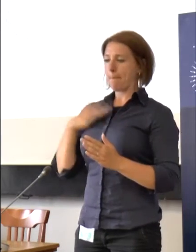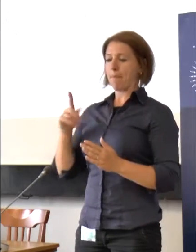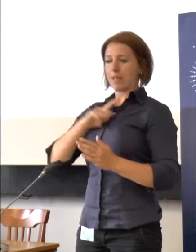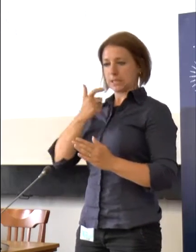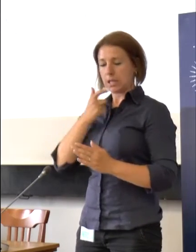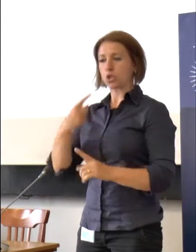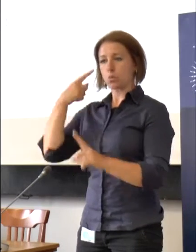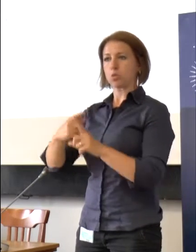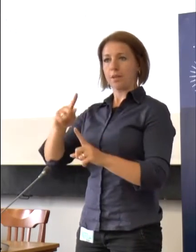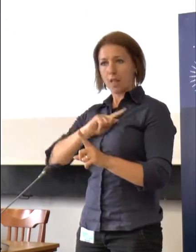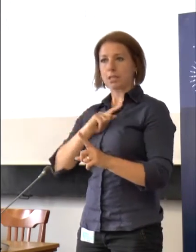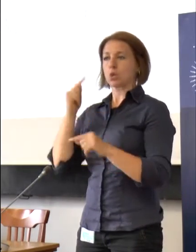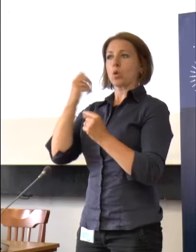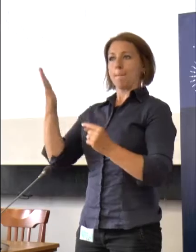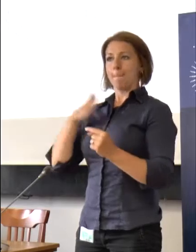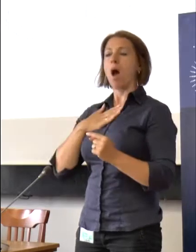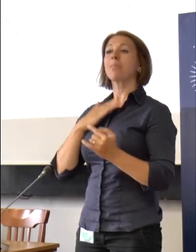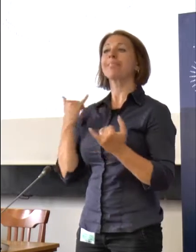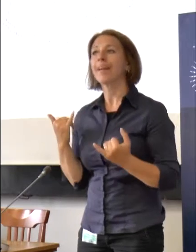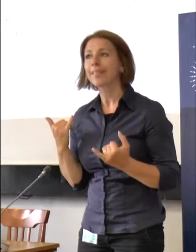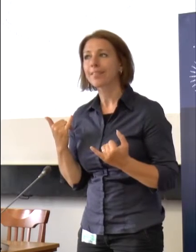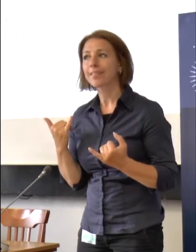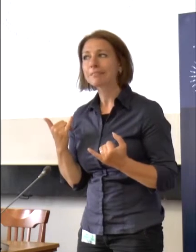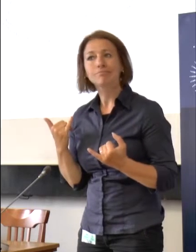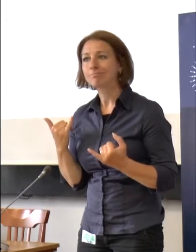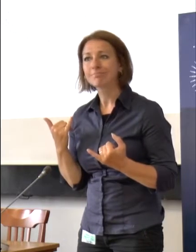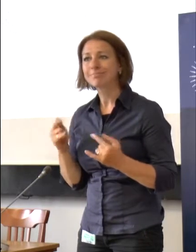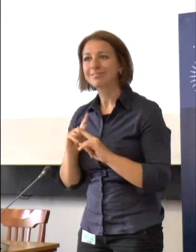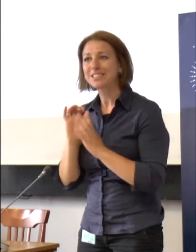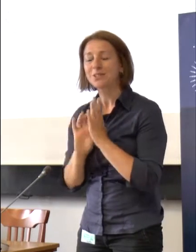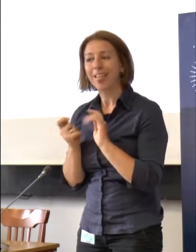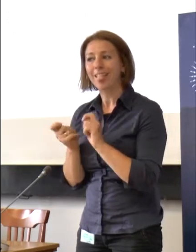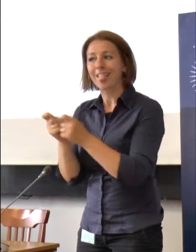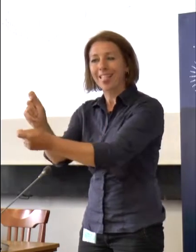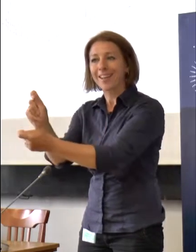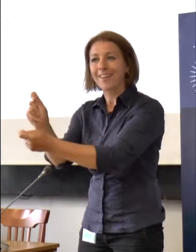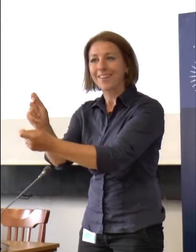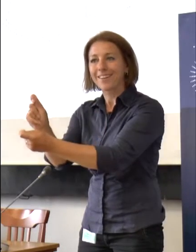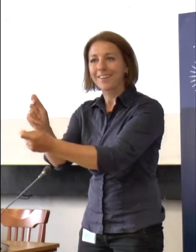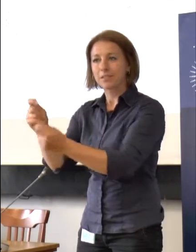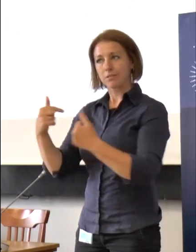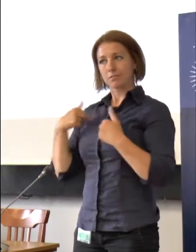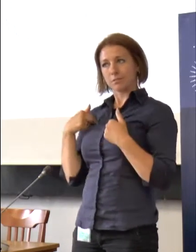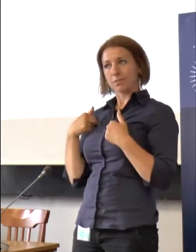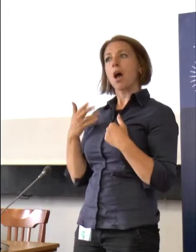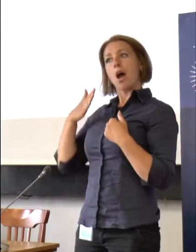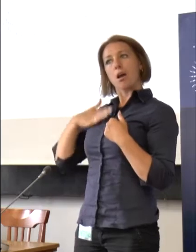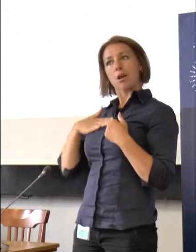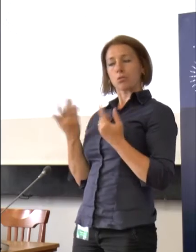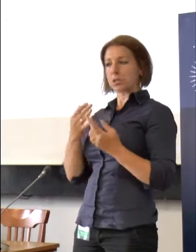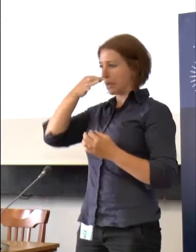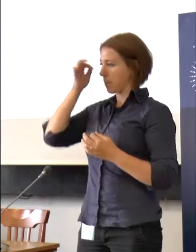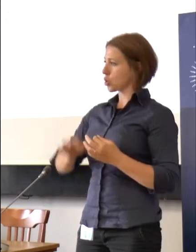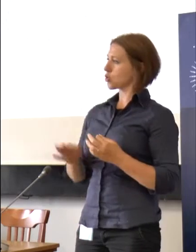everything in their languages. I mean, we are proud that we are able to talk about philosophy and sciences and so on in our